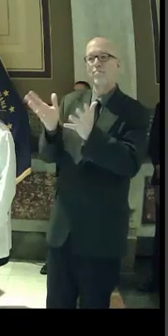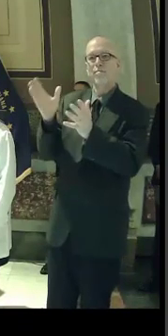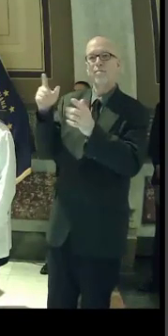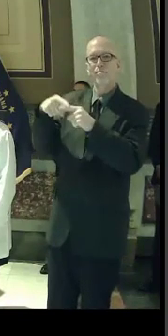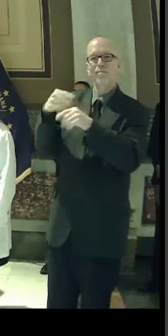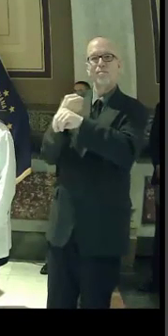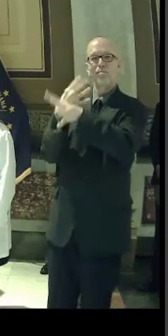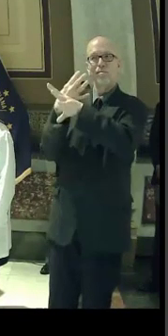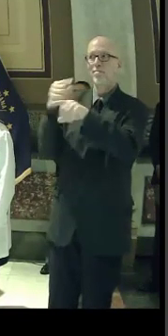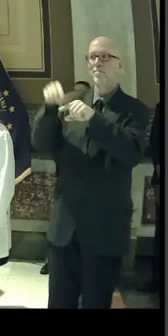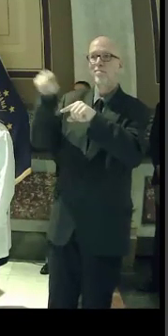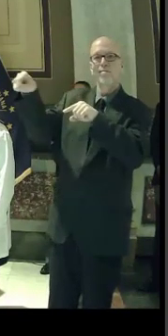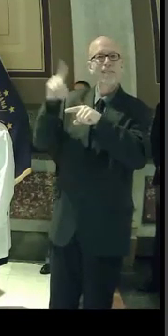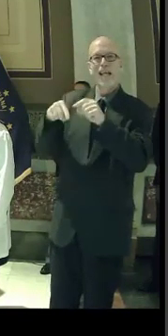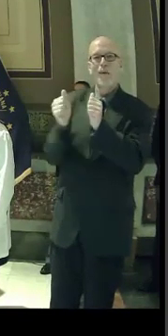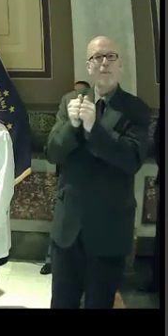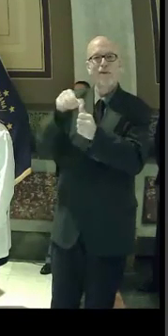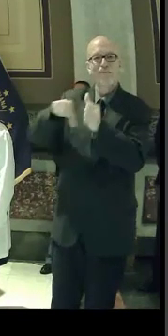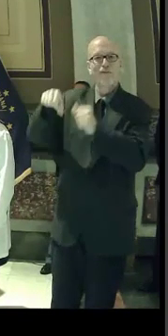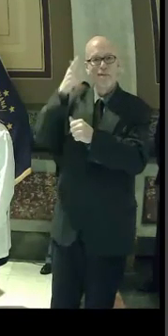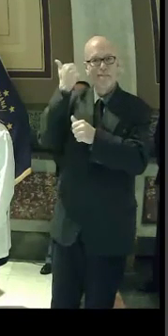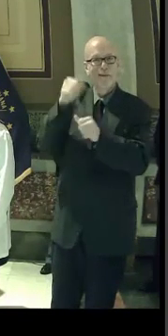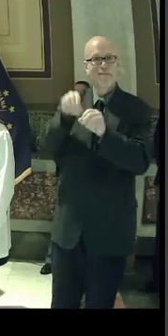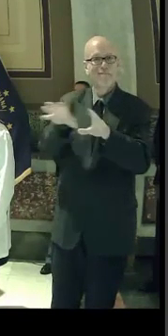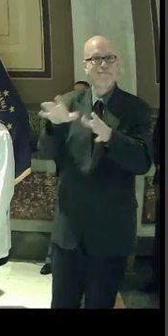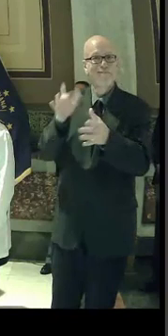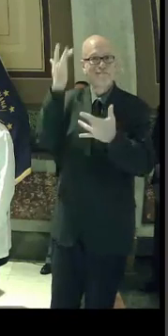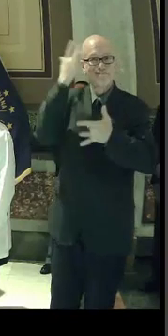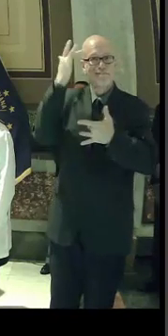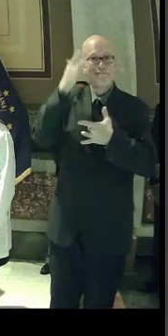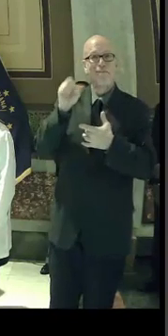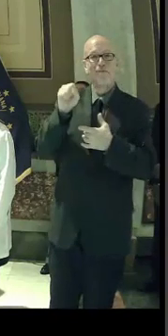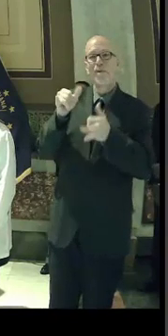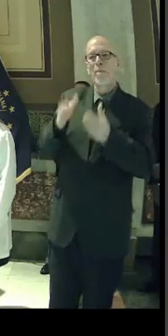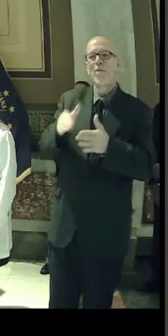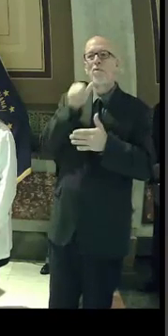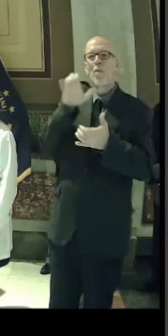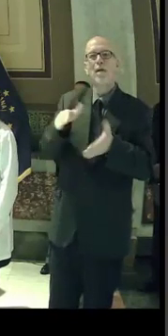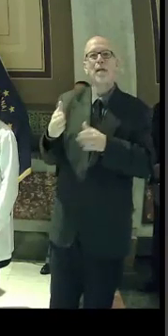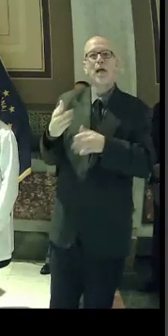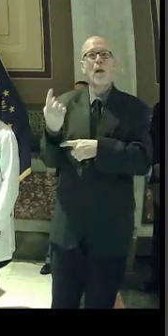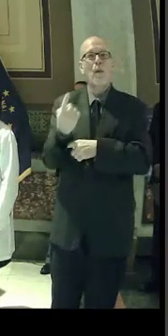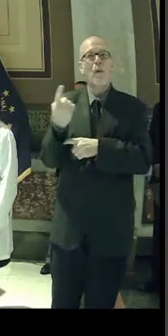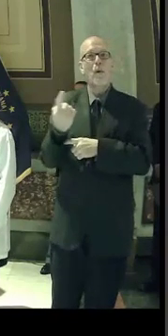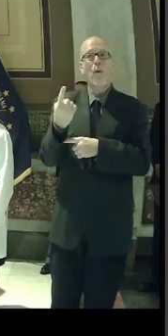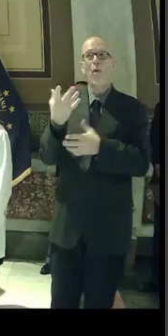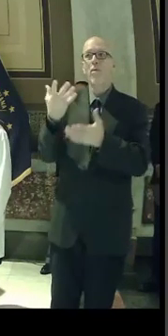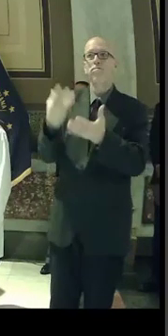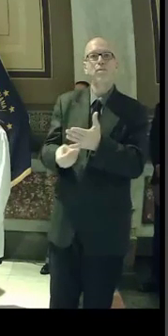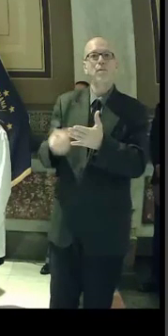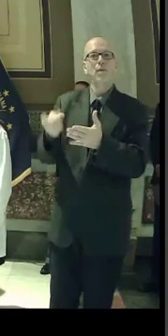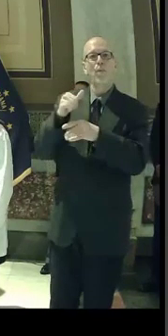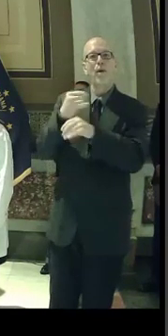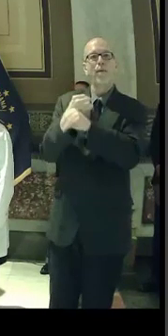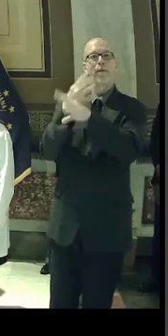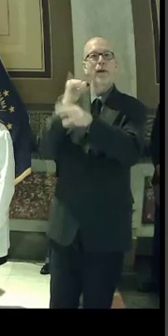individuals could see each other. So that this individual would not die alone, one of our nurses stayed in the room with this